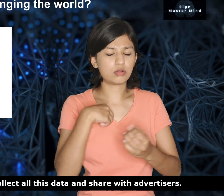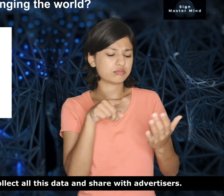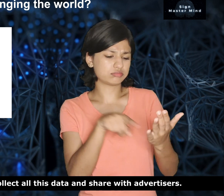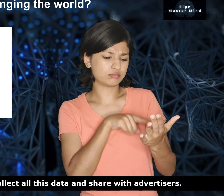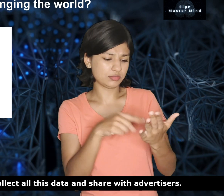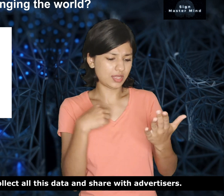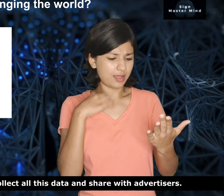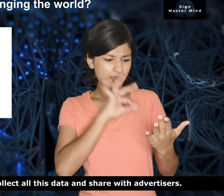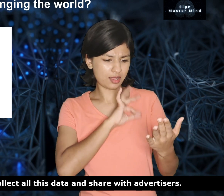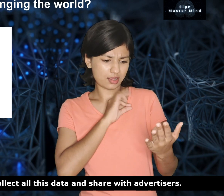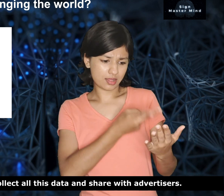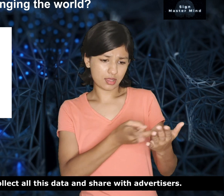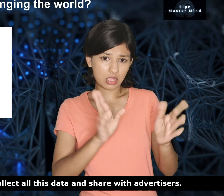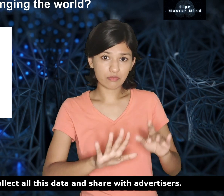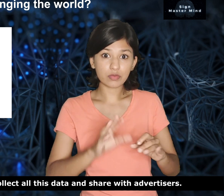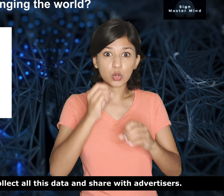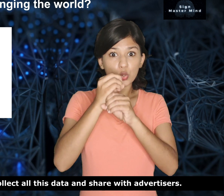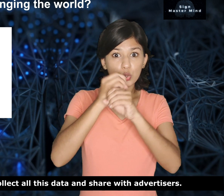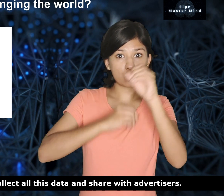They collect all this data and share with advertisers.